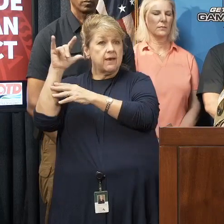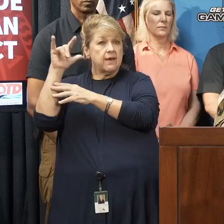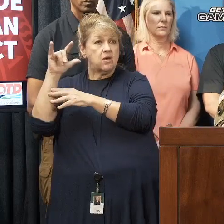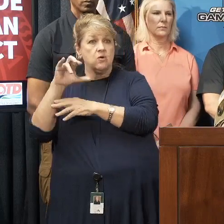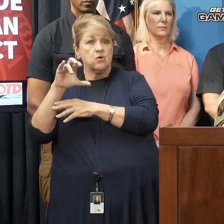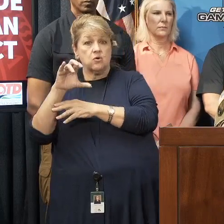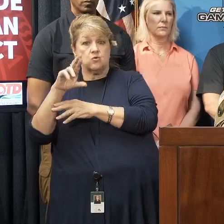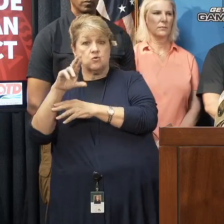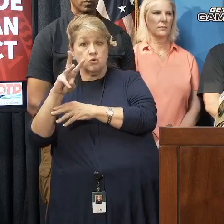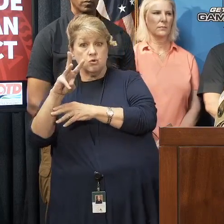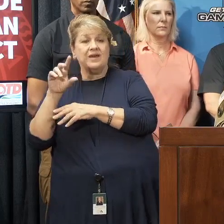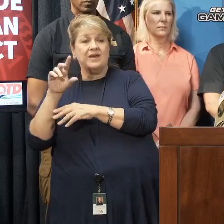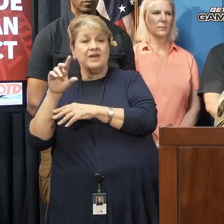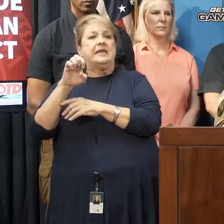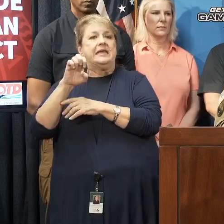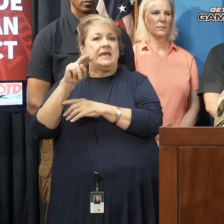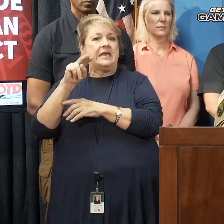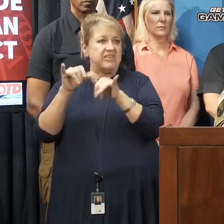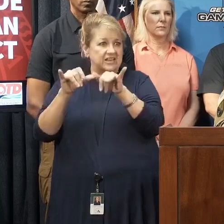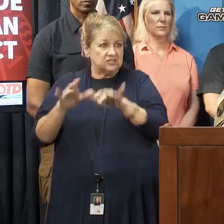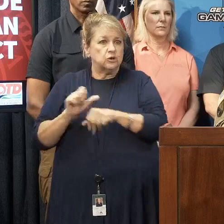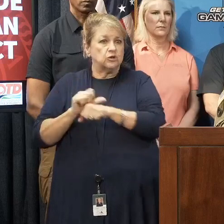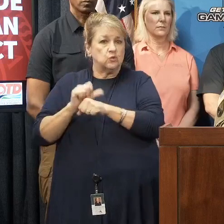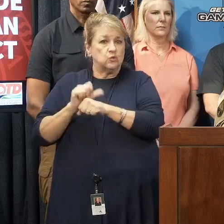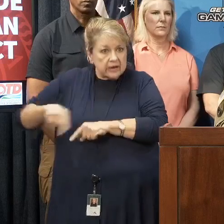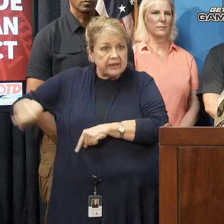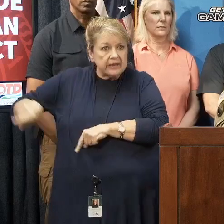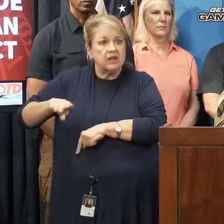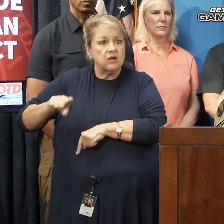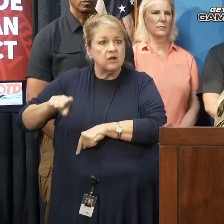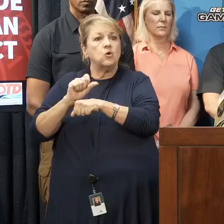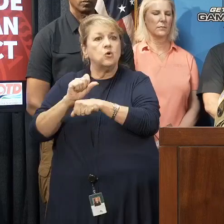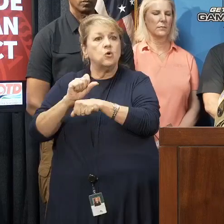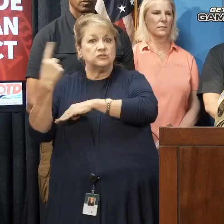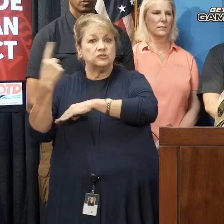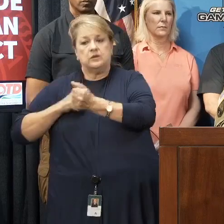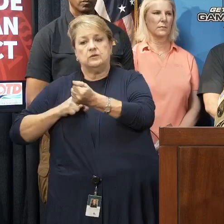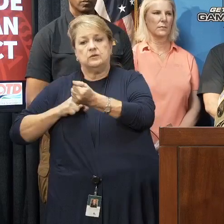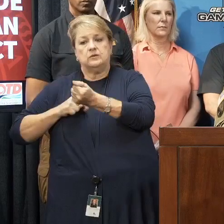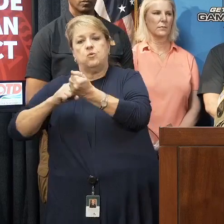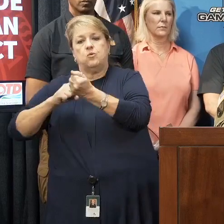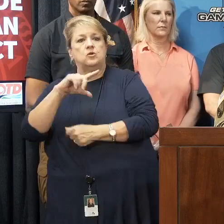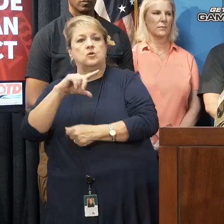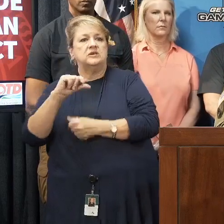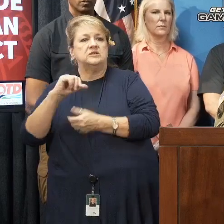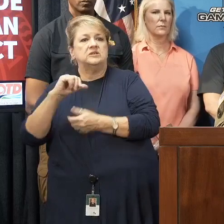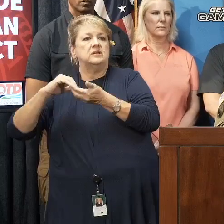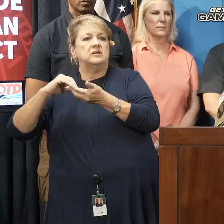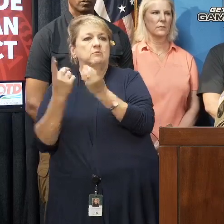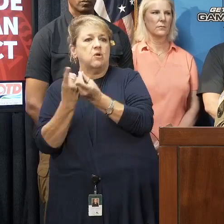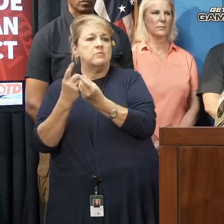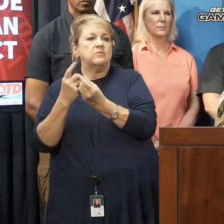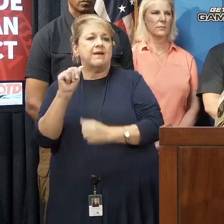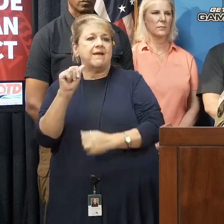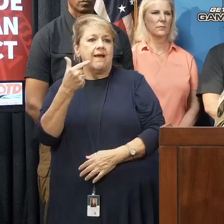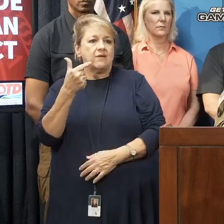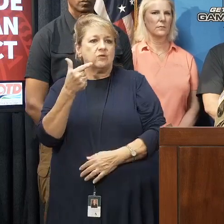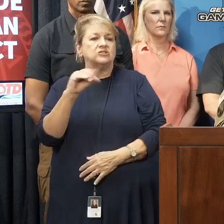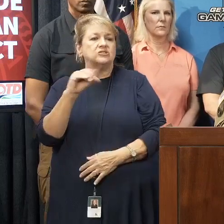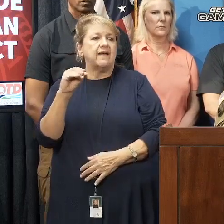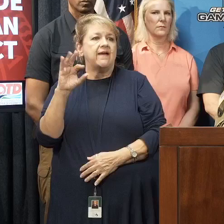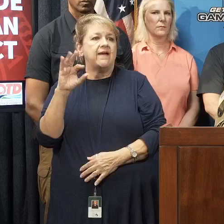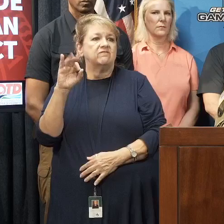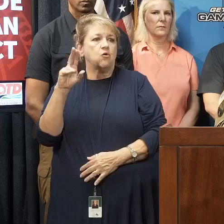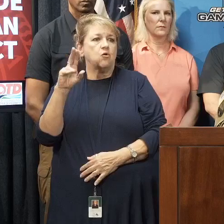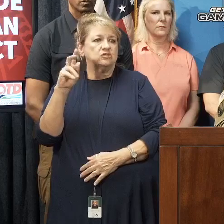that are currently working in Beauregard Parish. They've been working today in support of Louisiana Department of Agriculture and Forestry and state